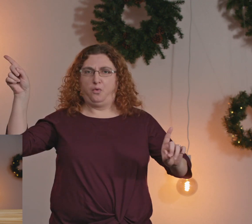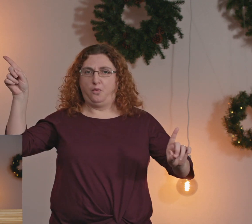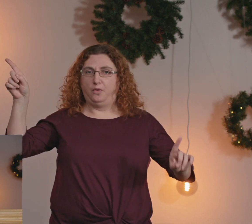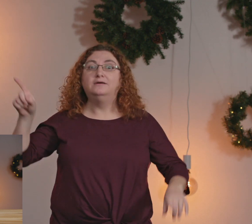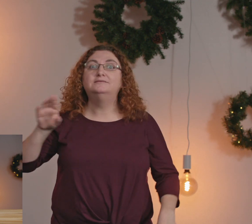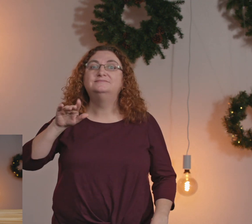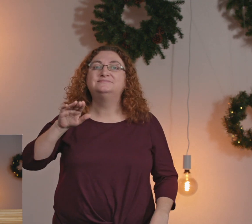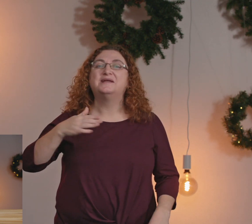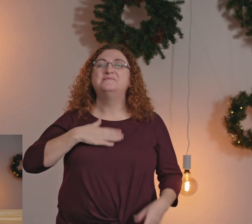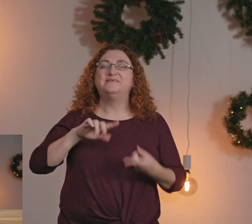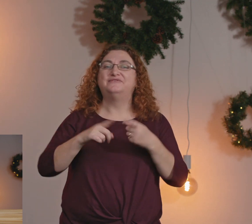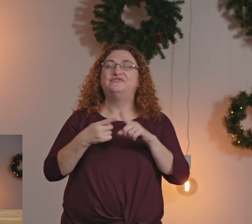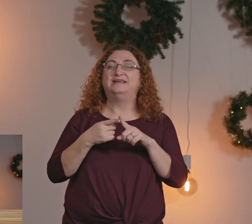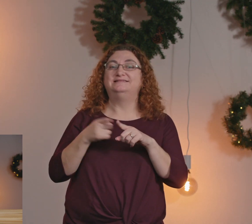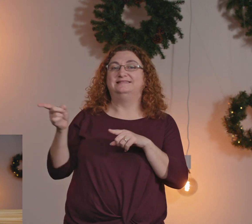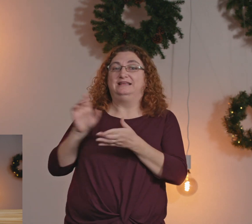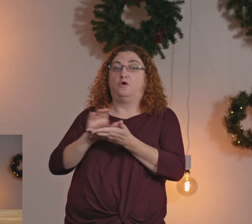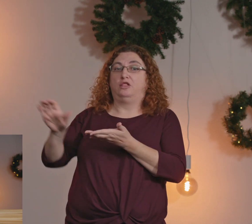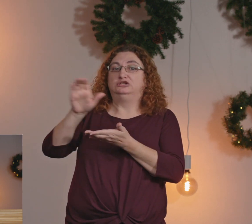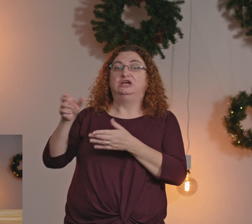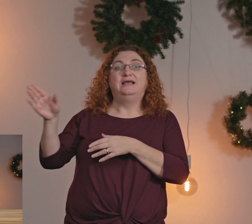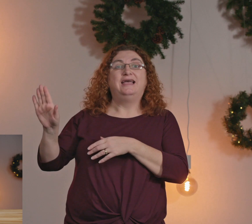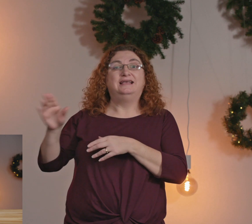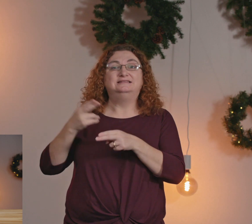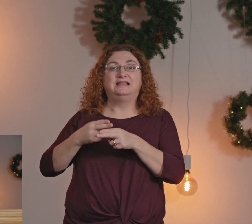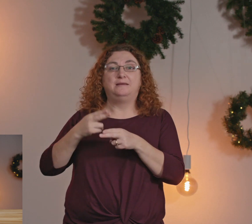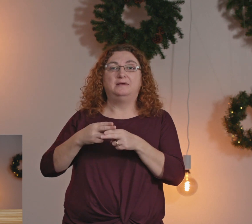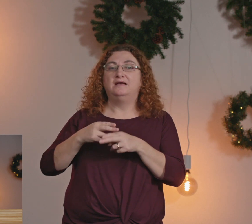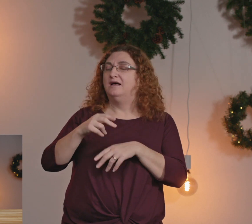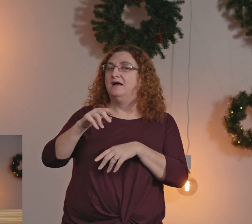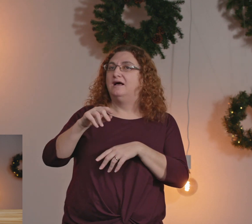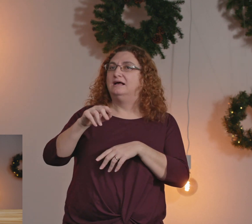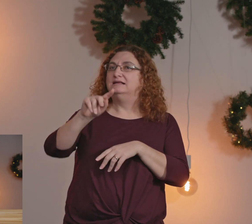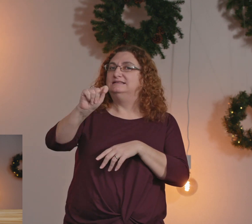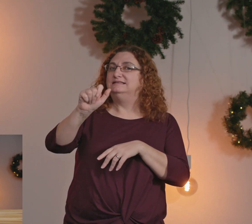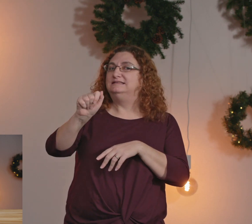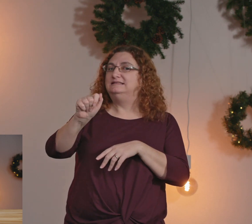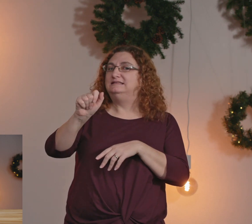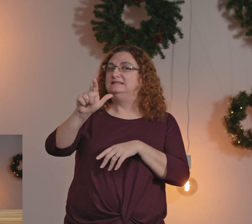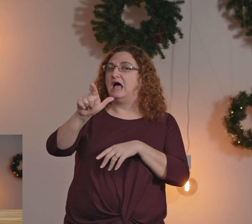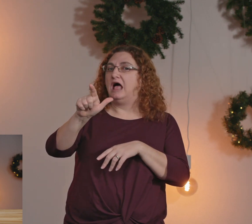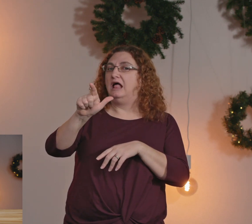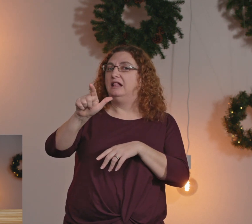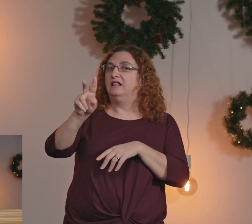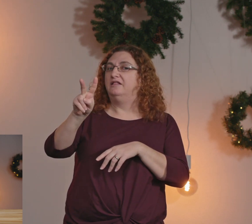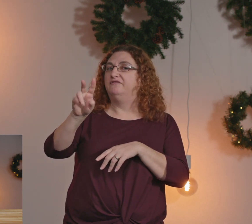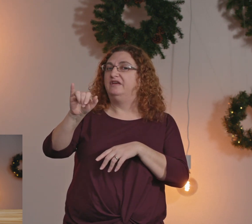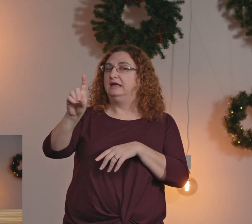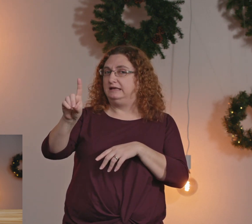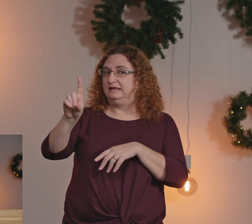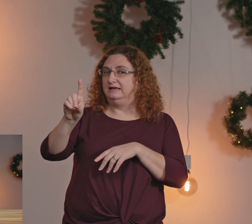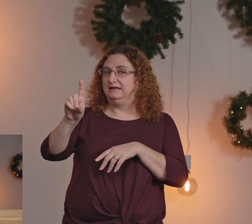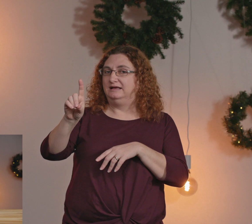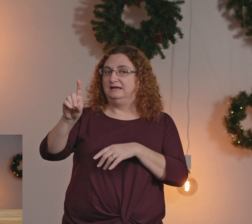my friend when I was in college was named Telvid Devlet. He's a great guy. It was just weird that his first name was